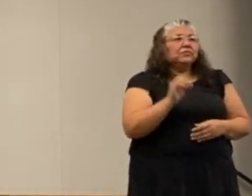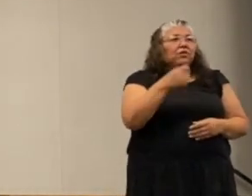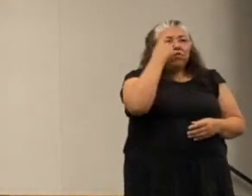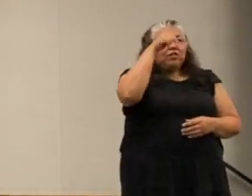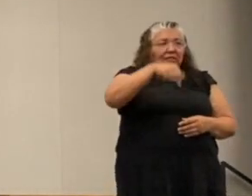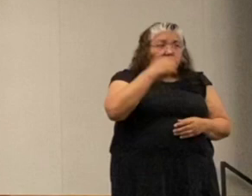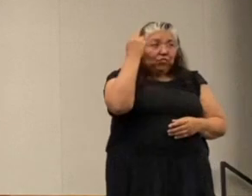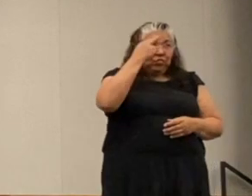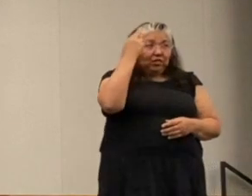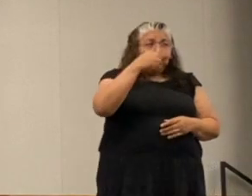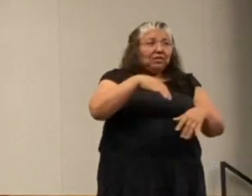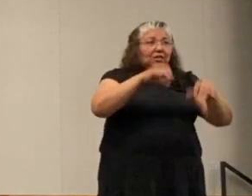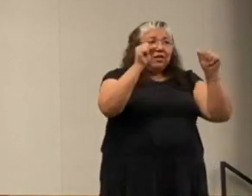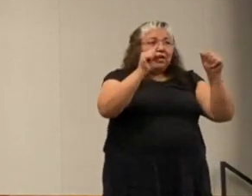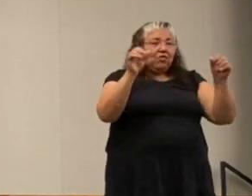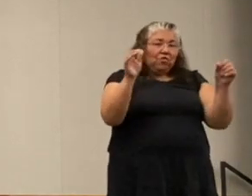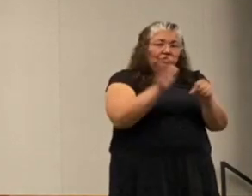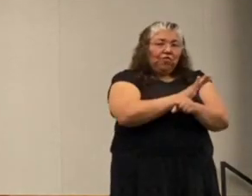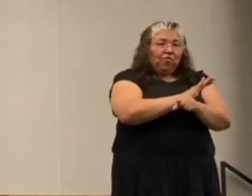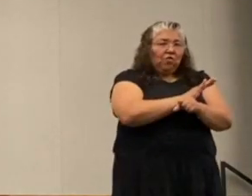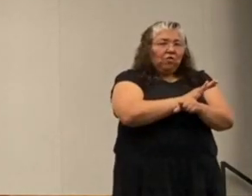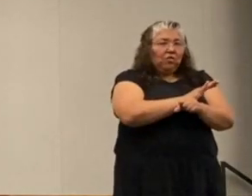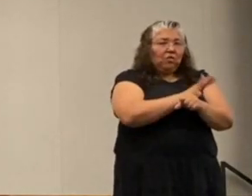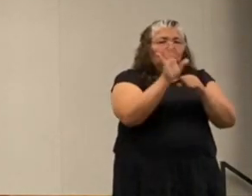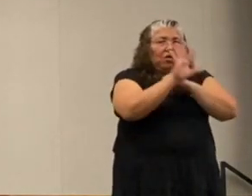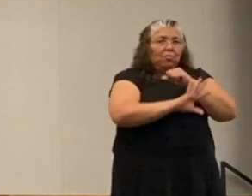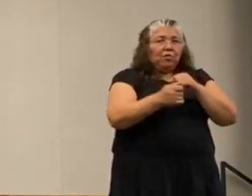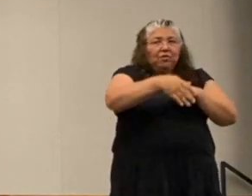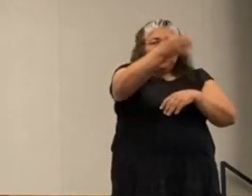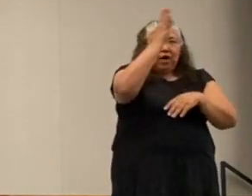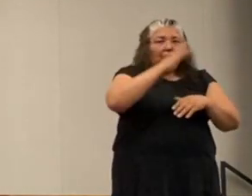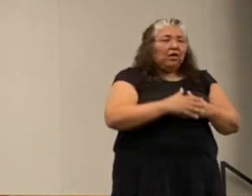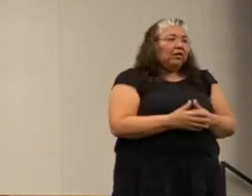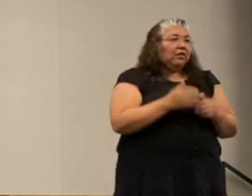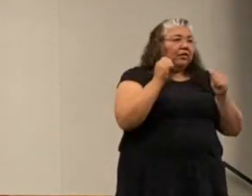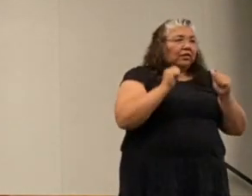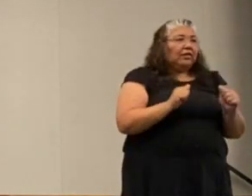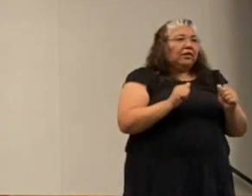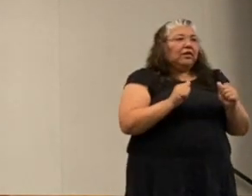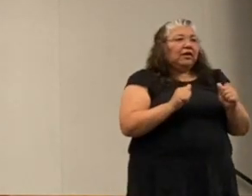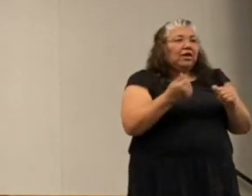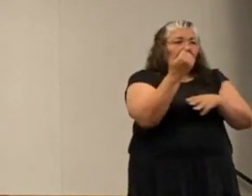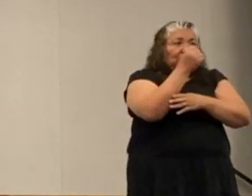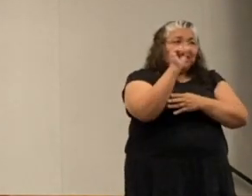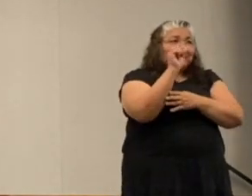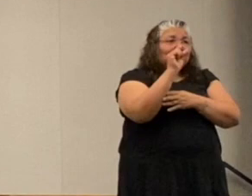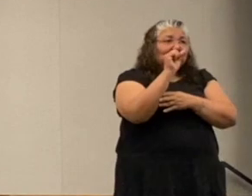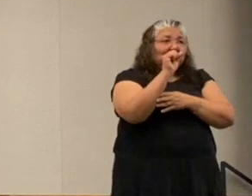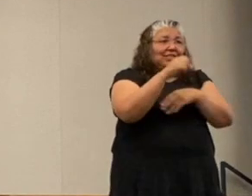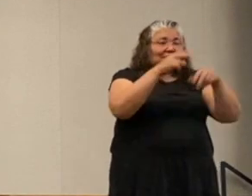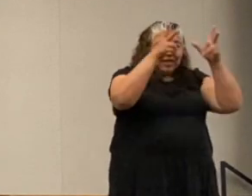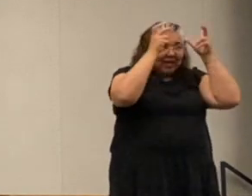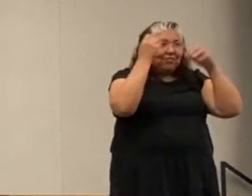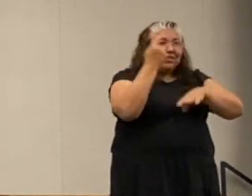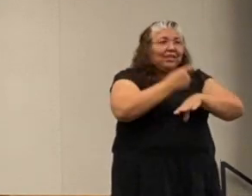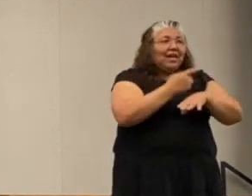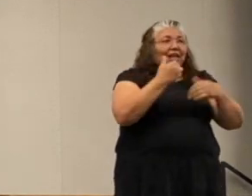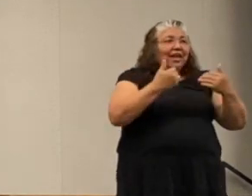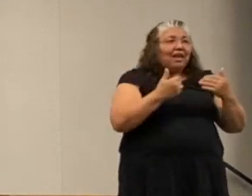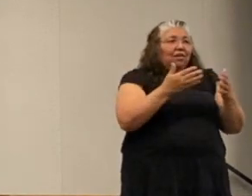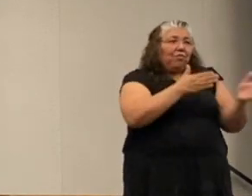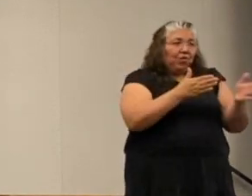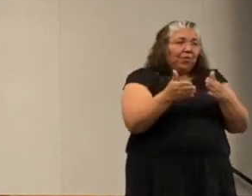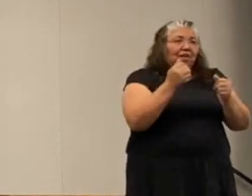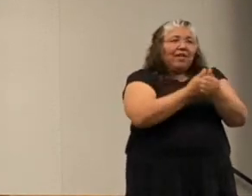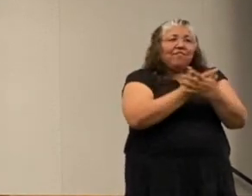For this reason, take up the full armor of God, so that you may be able to resist in the evil day, and having